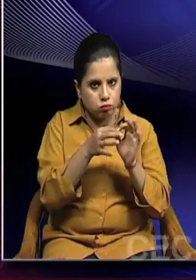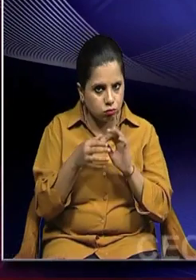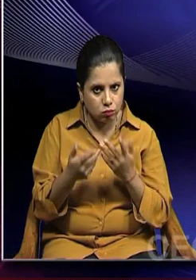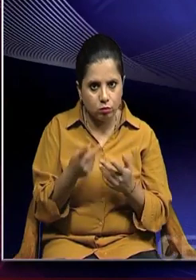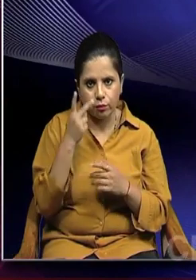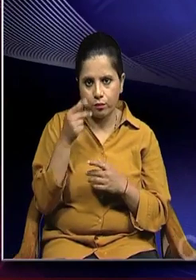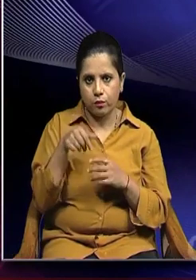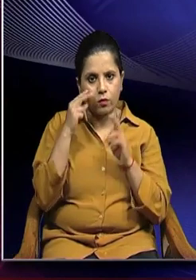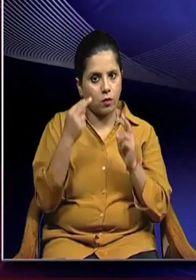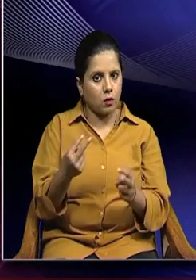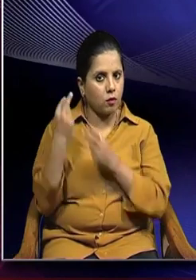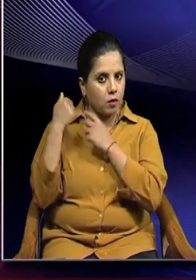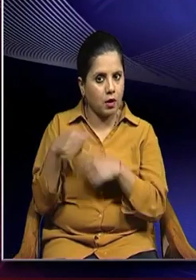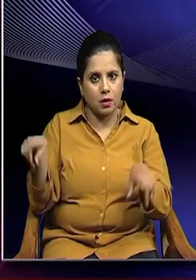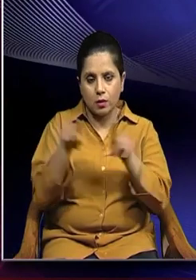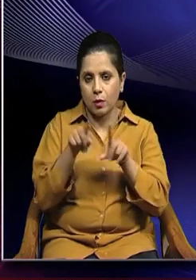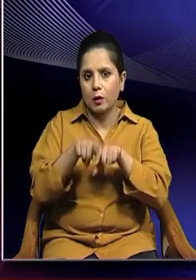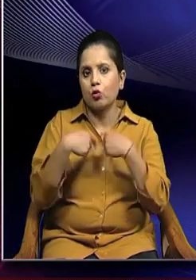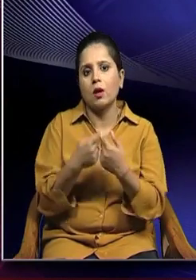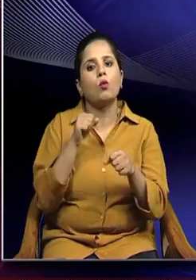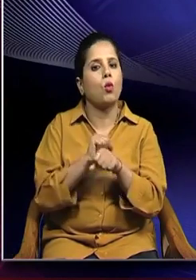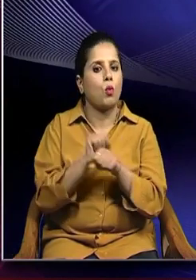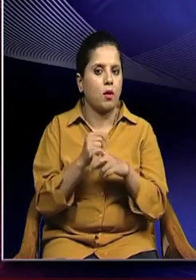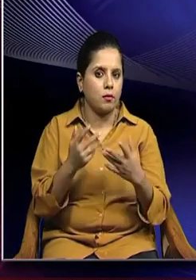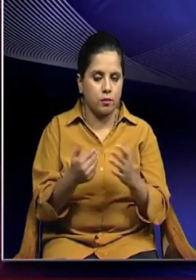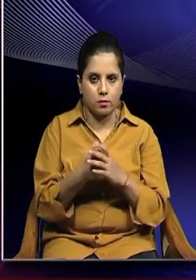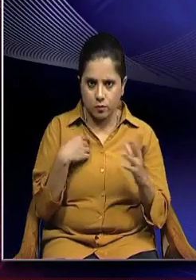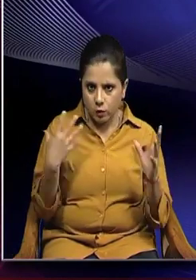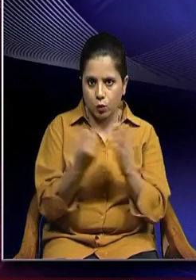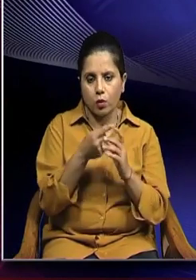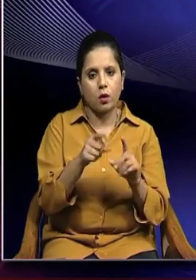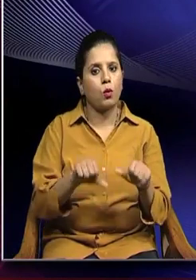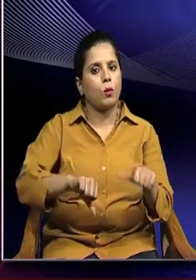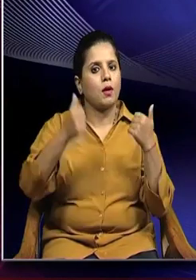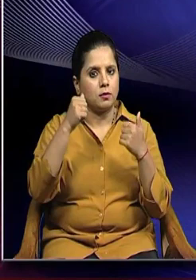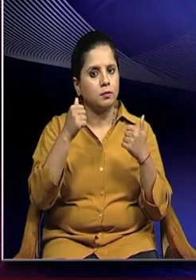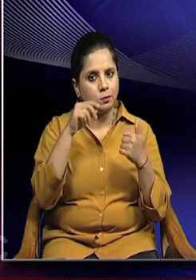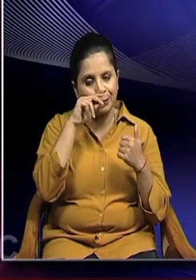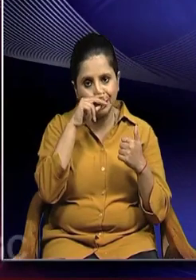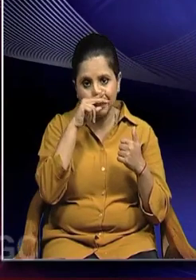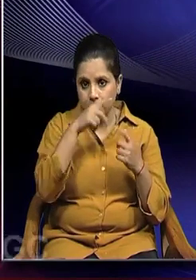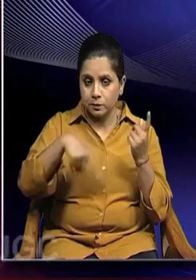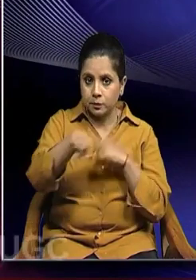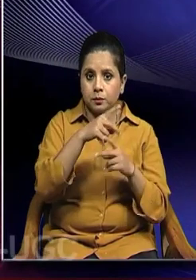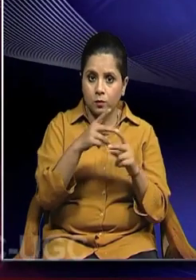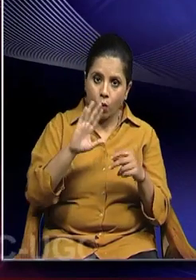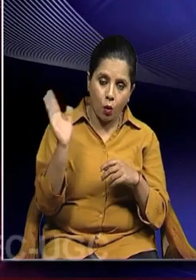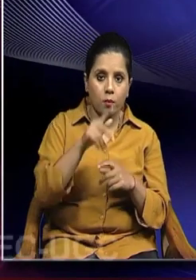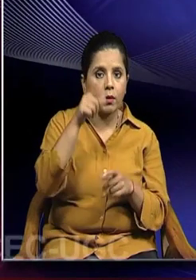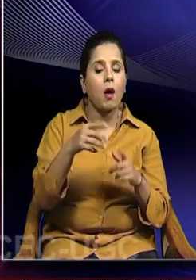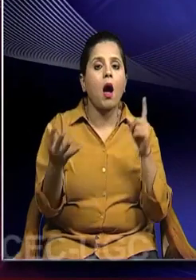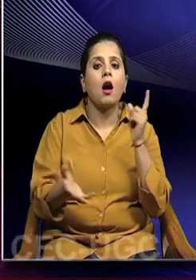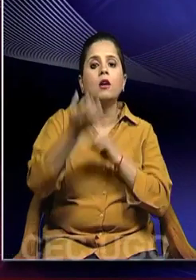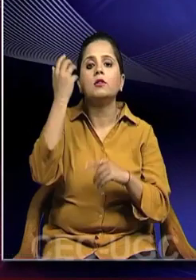is reflected in teamwork. Together they win. Together everyone